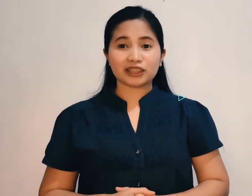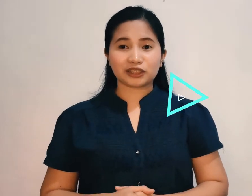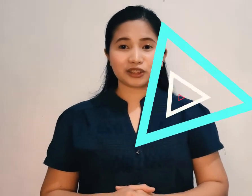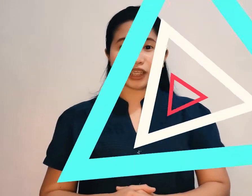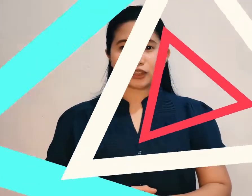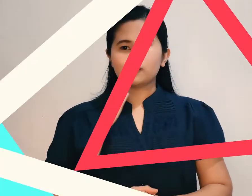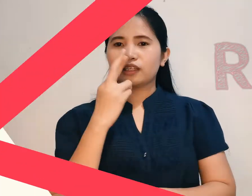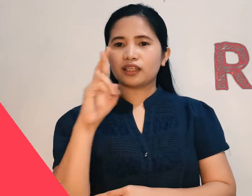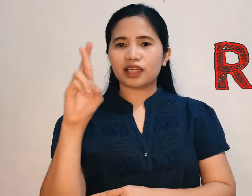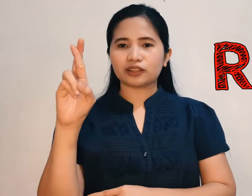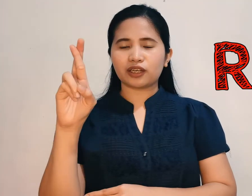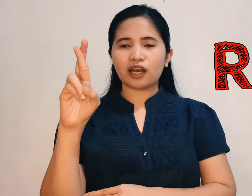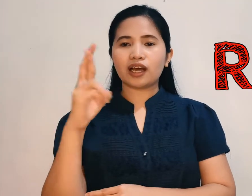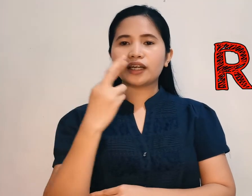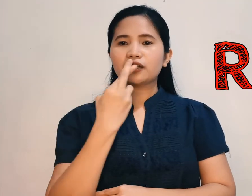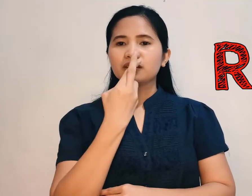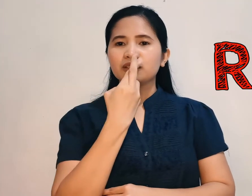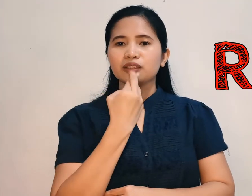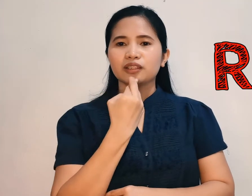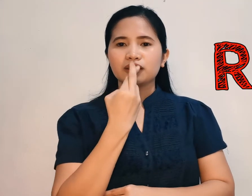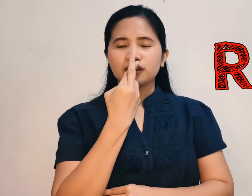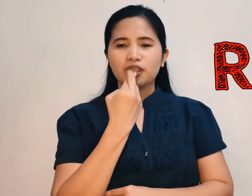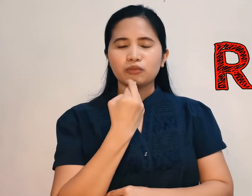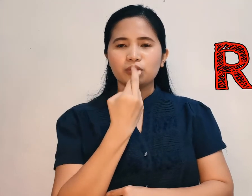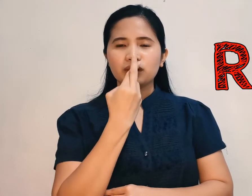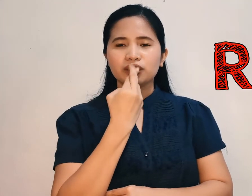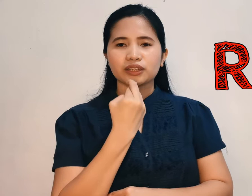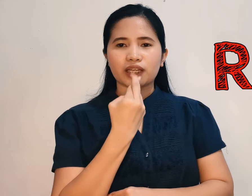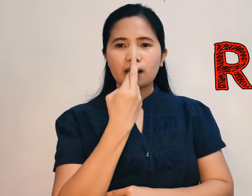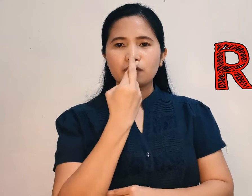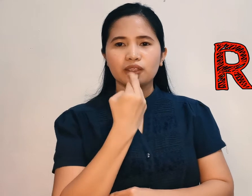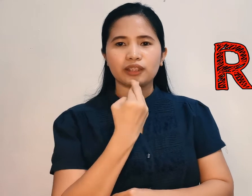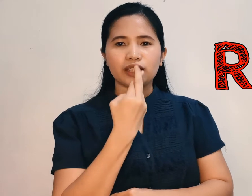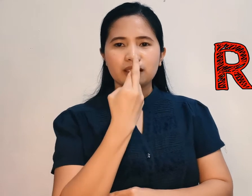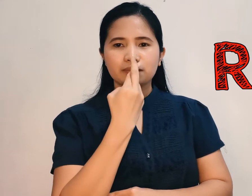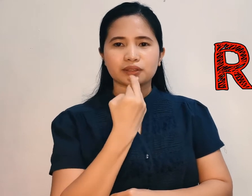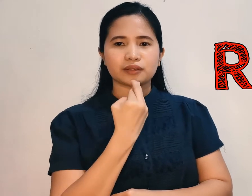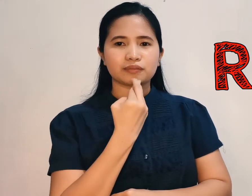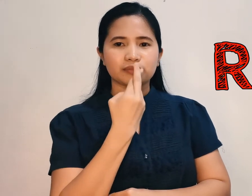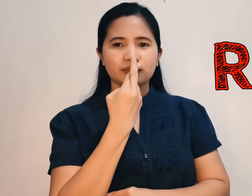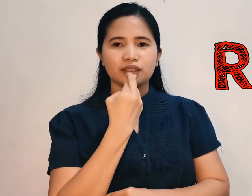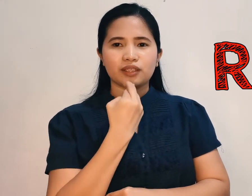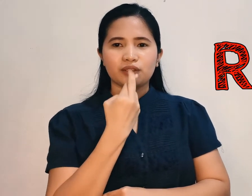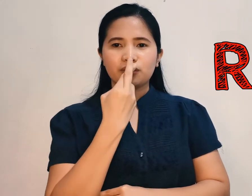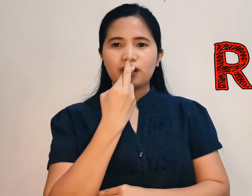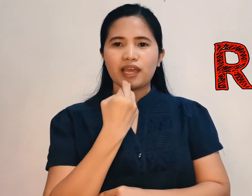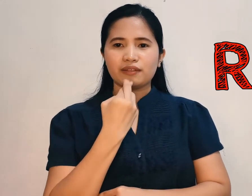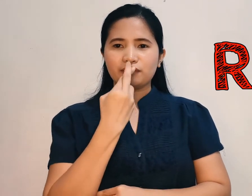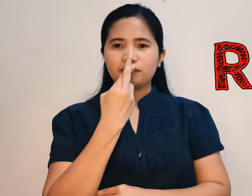Let's start with letter R, then we will just rub on our lips. Red.